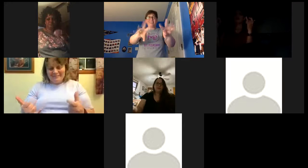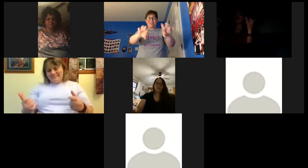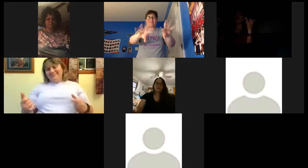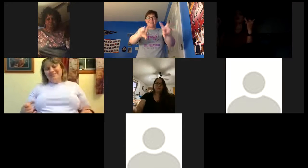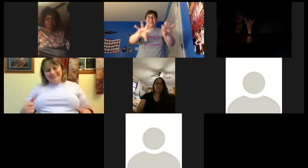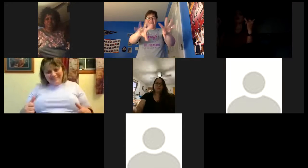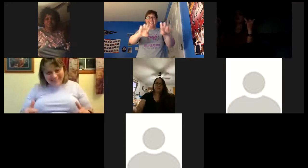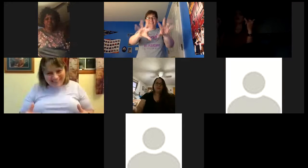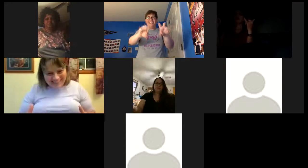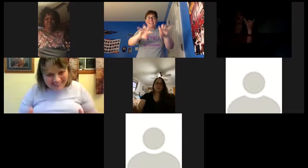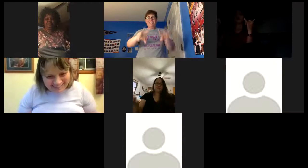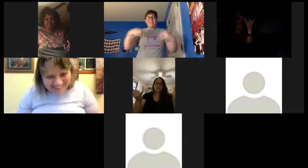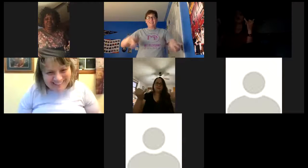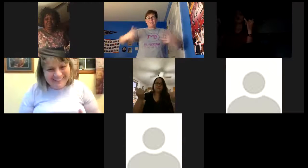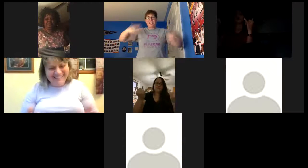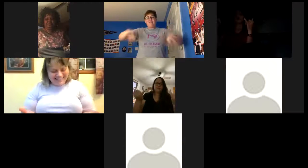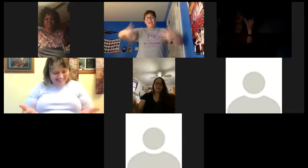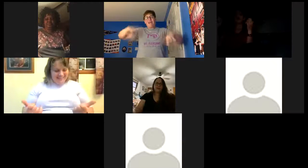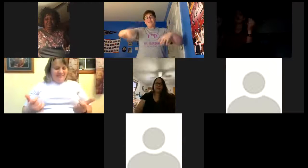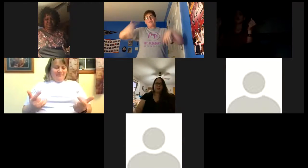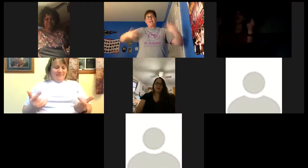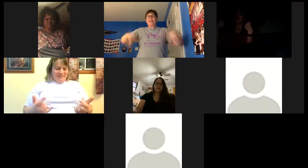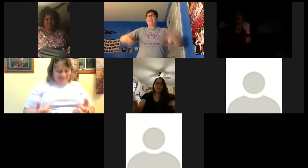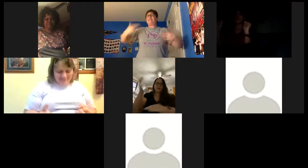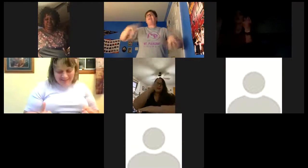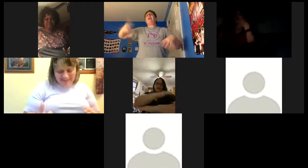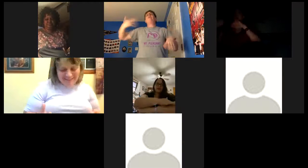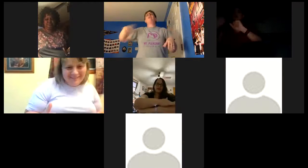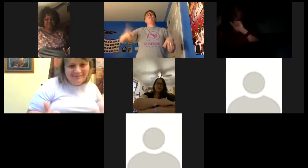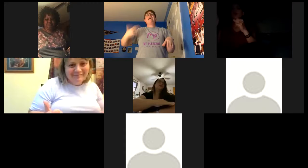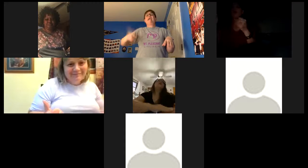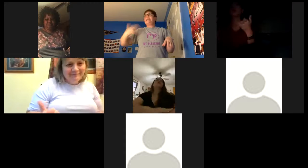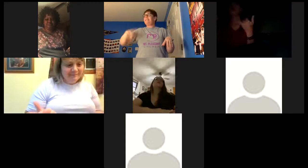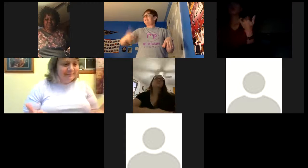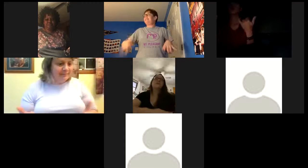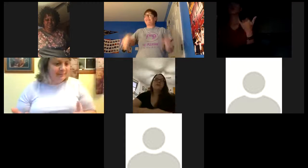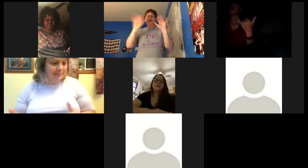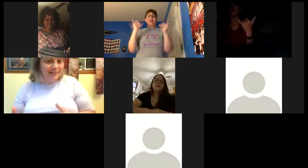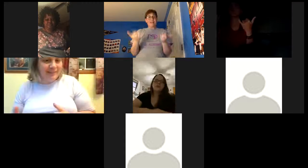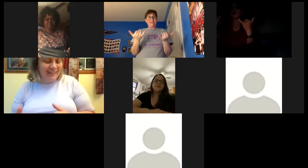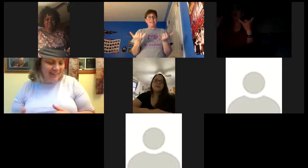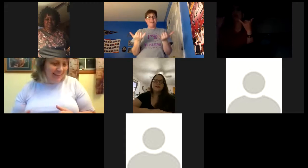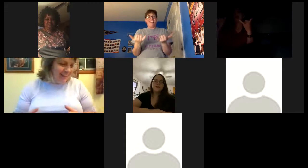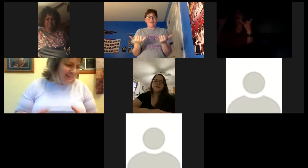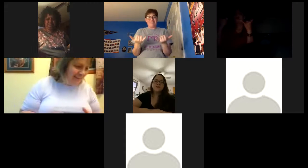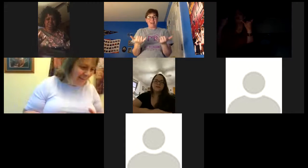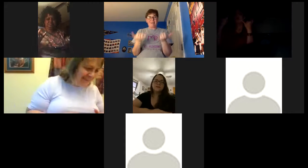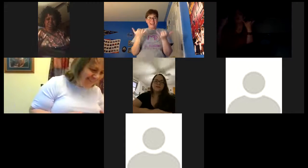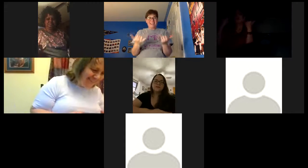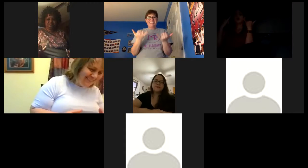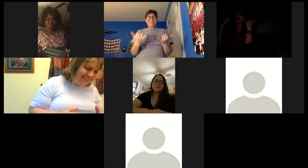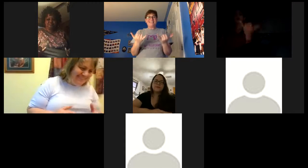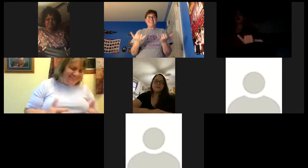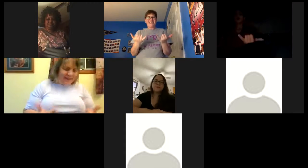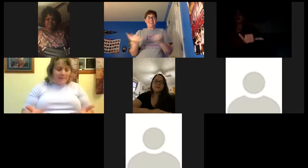that all the time too, Joanne. Get them, shake them out, shake them out. It's like, okay, raise your hand. All right, now go